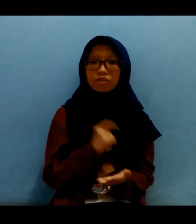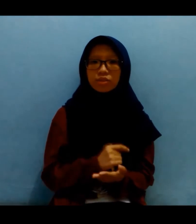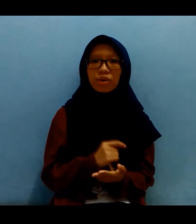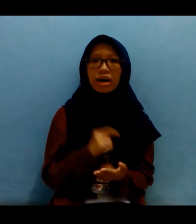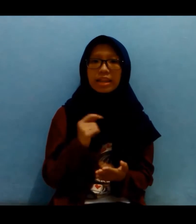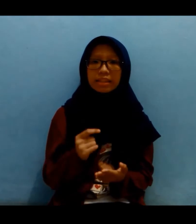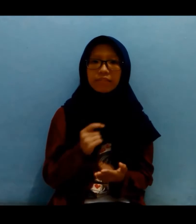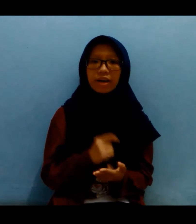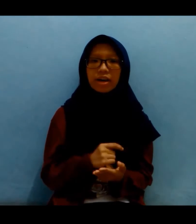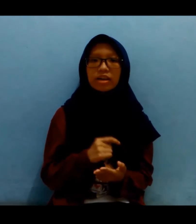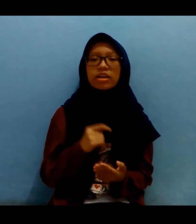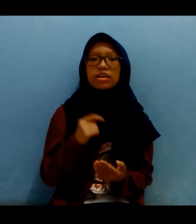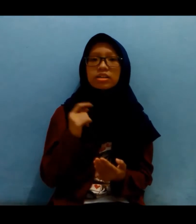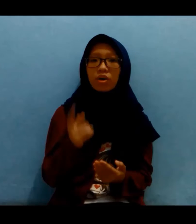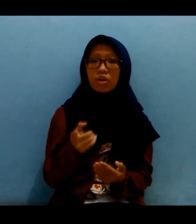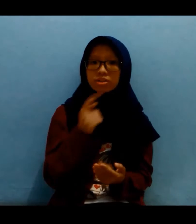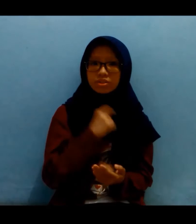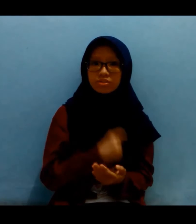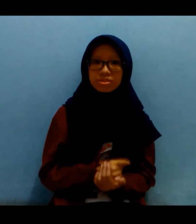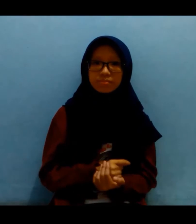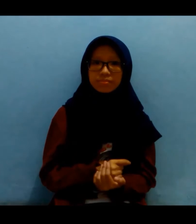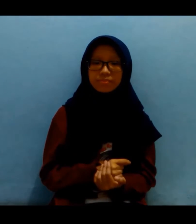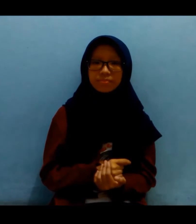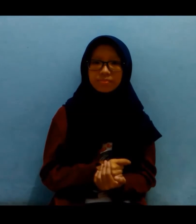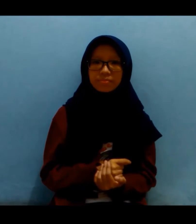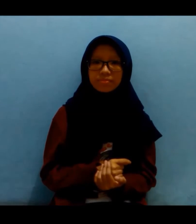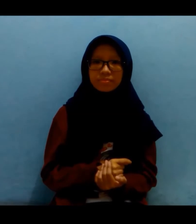to identify the hoax news.